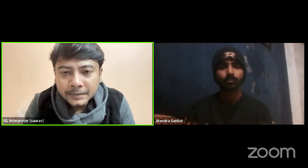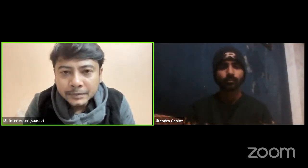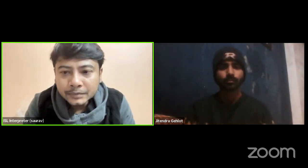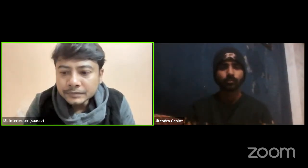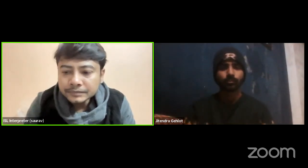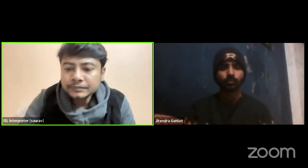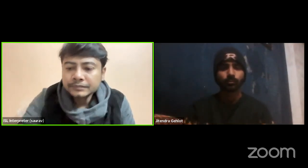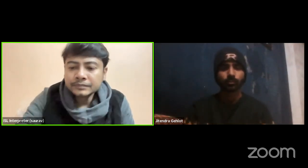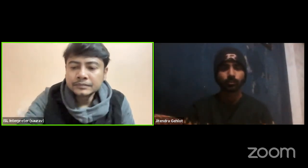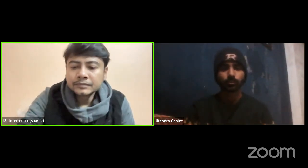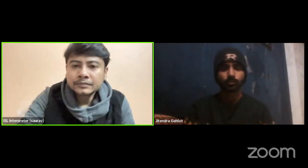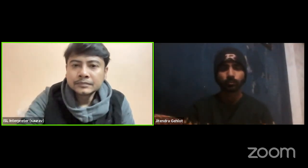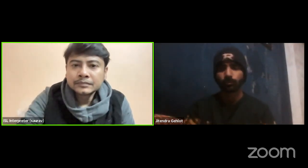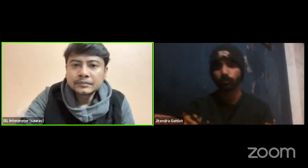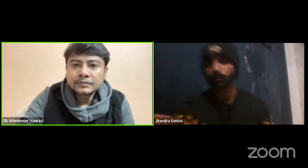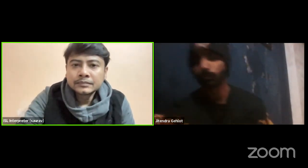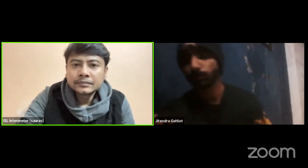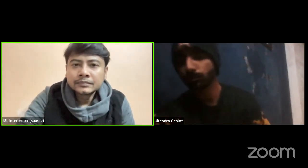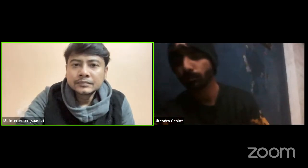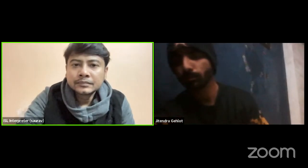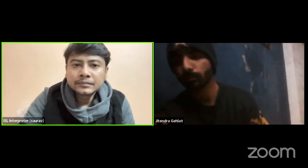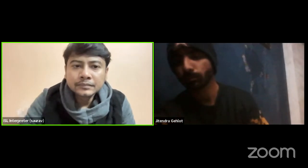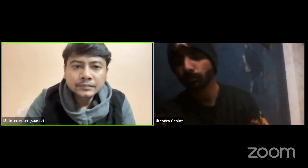Hare Krishna, Prabhu.